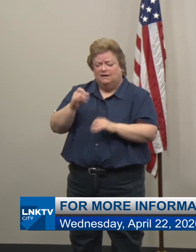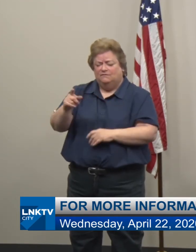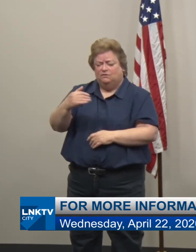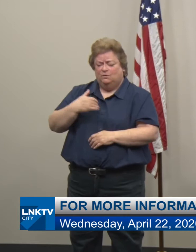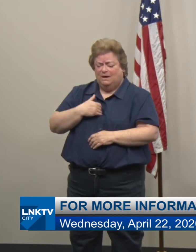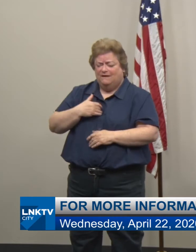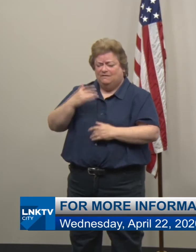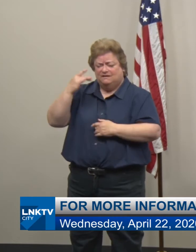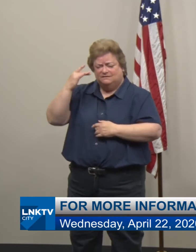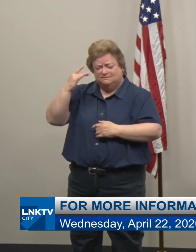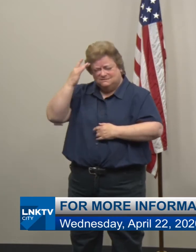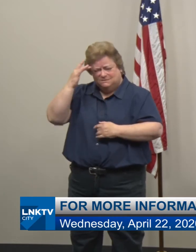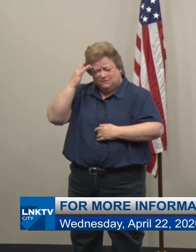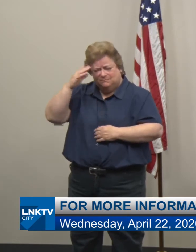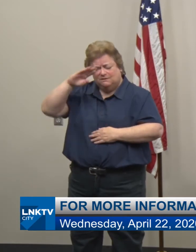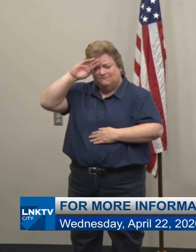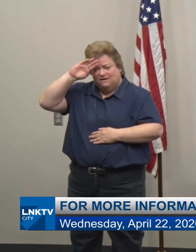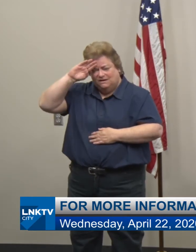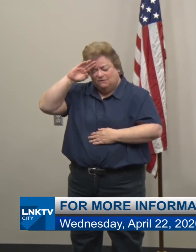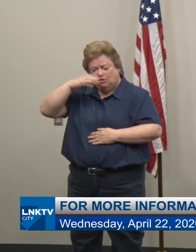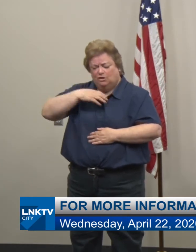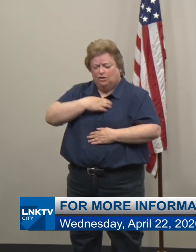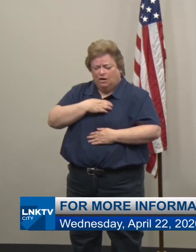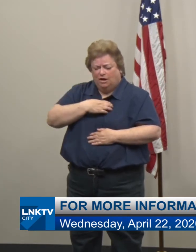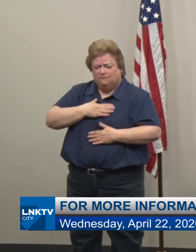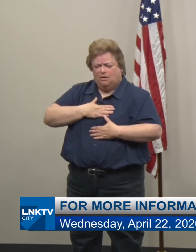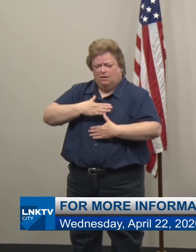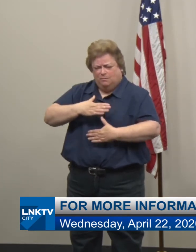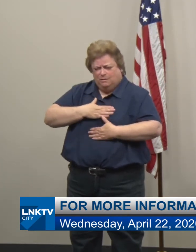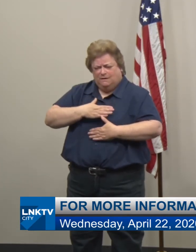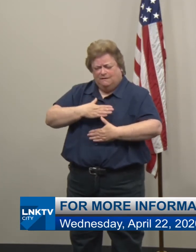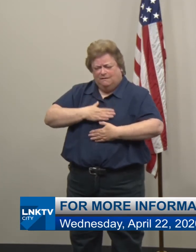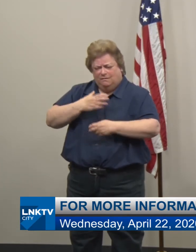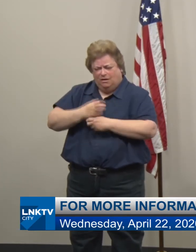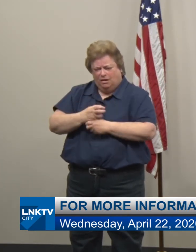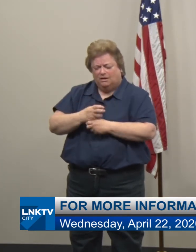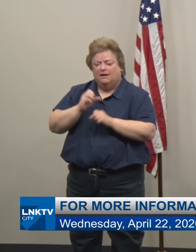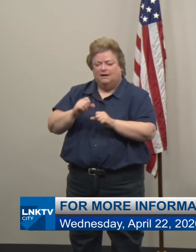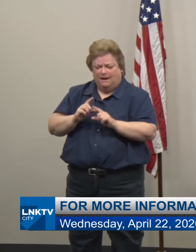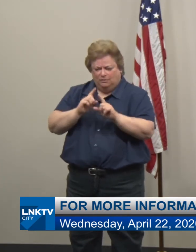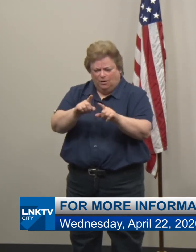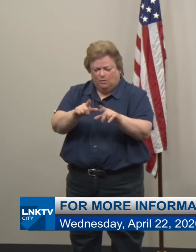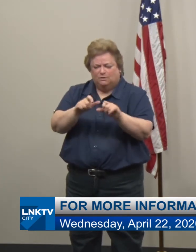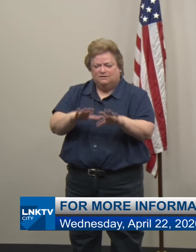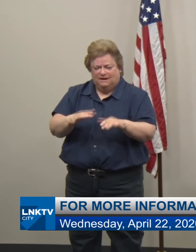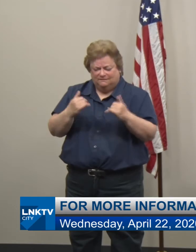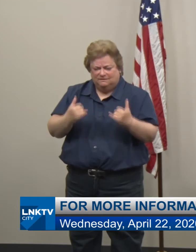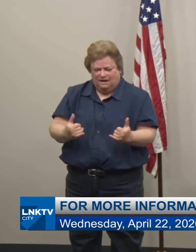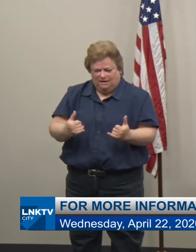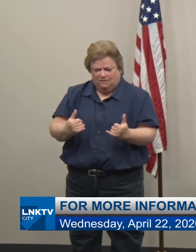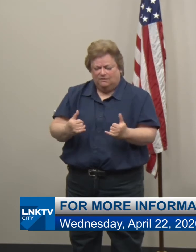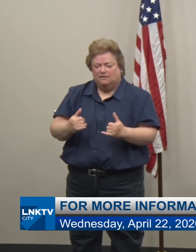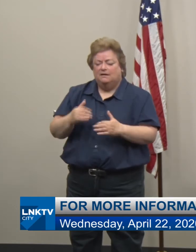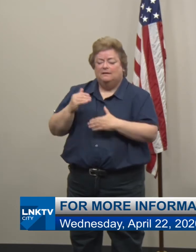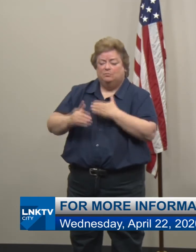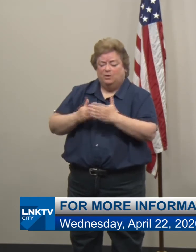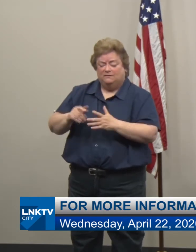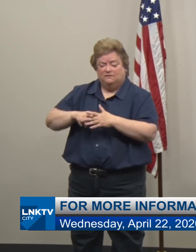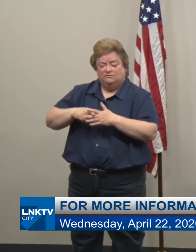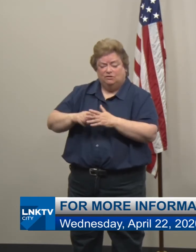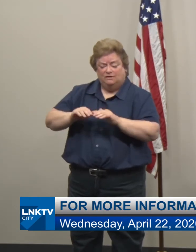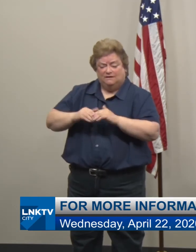COVID-19 symptoms, a fever, cough, or shortness of breath, you can get tested now. Again, the process starts with a simple